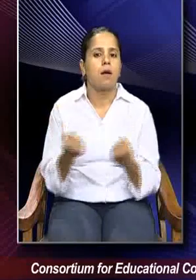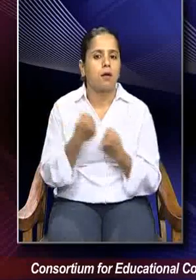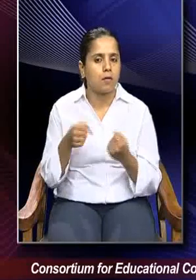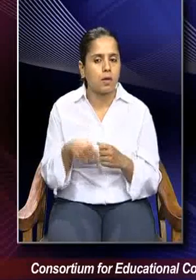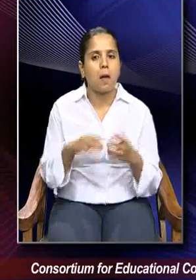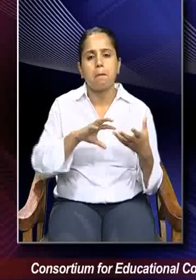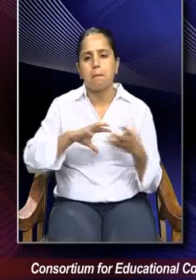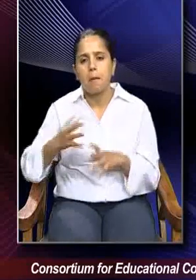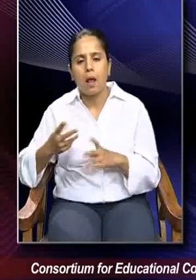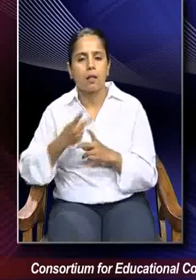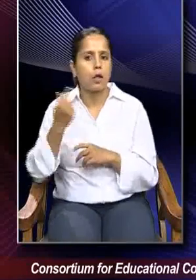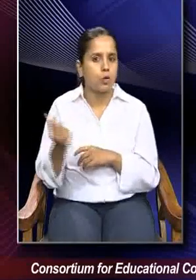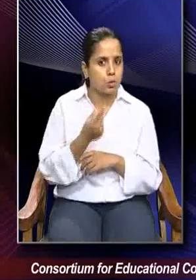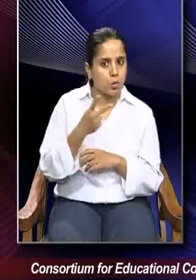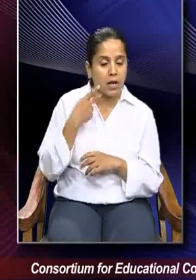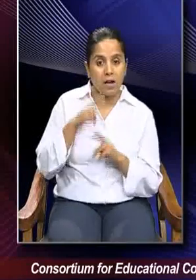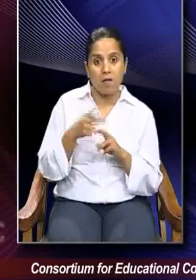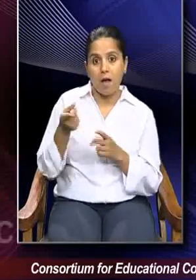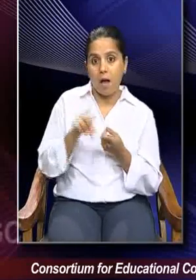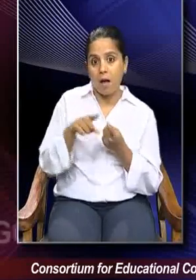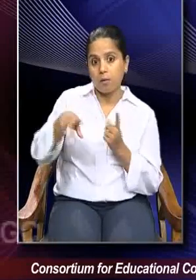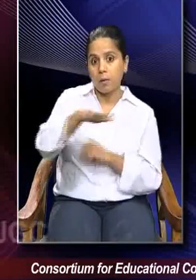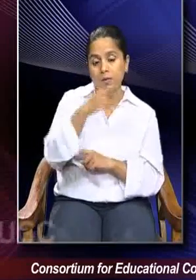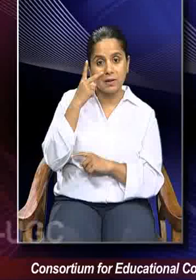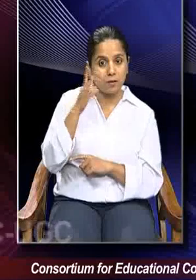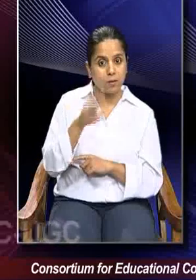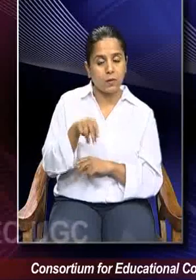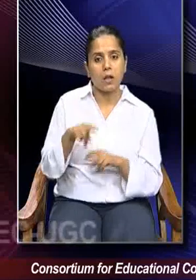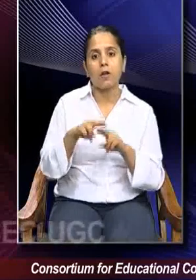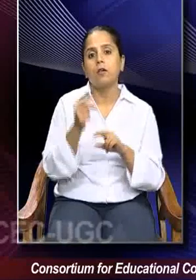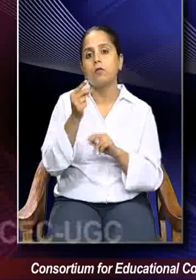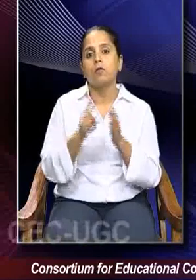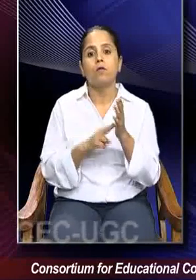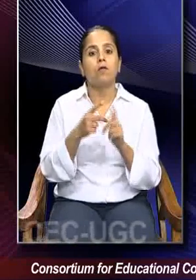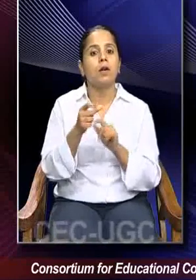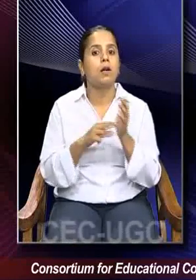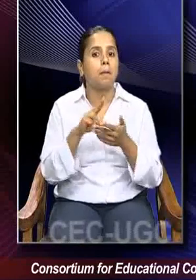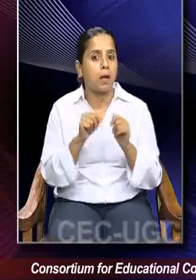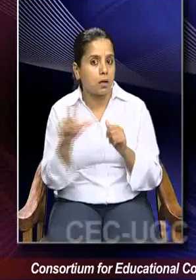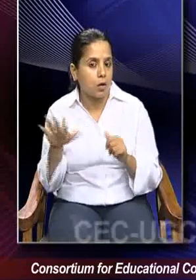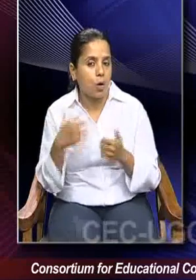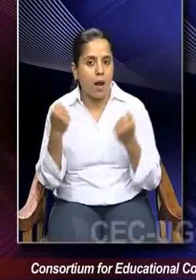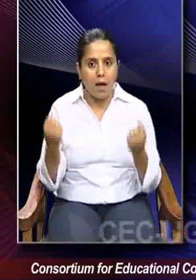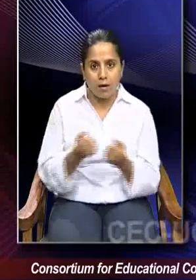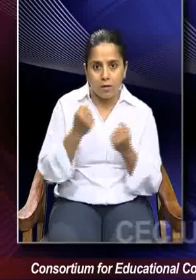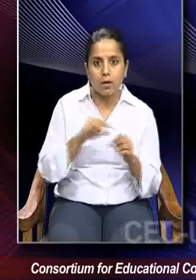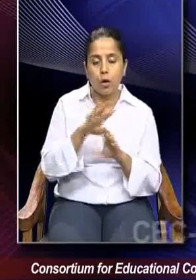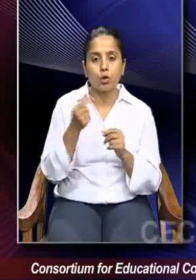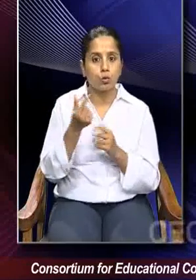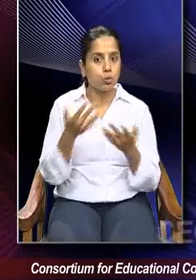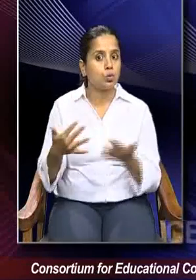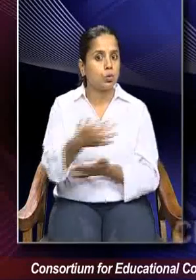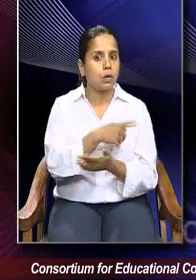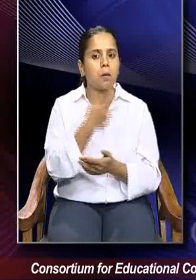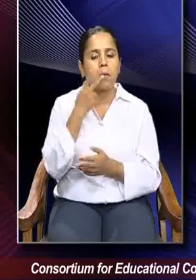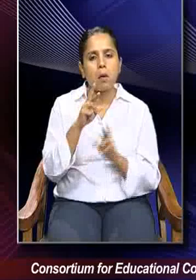and consumption. If we hit that fundamentals of activity and consumption, it will